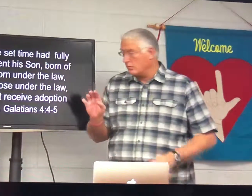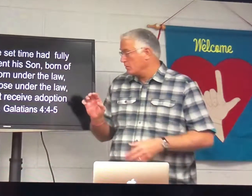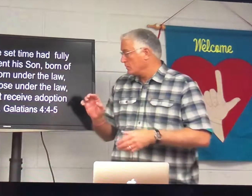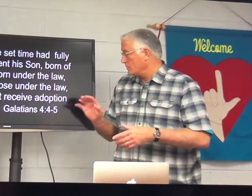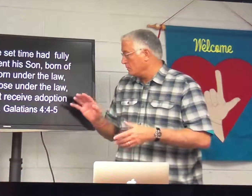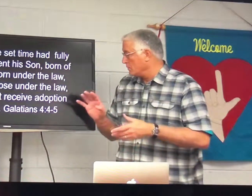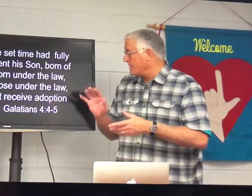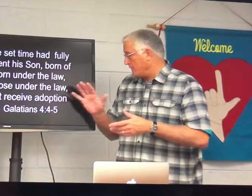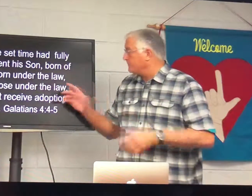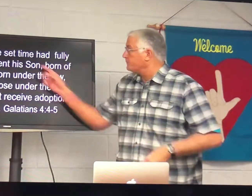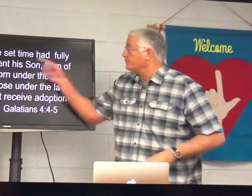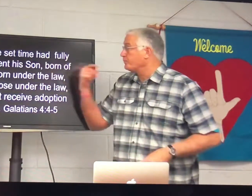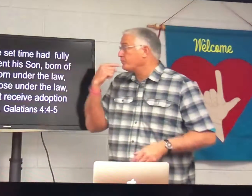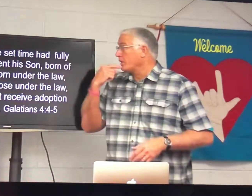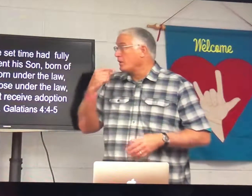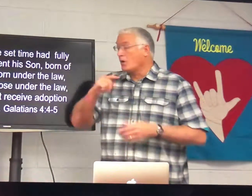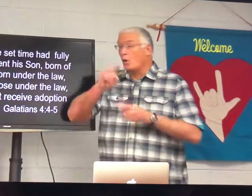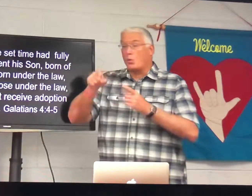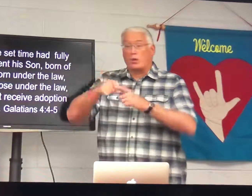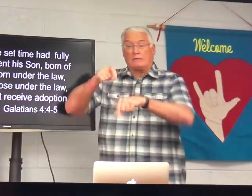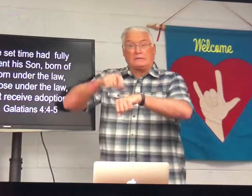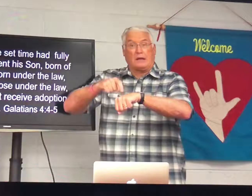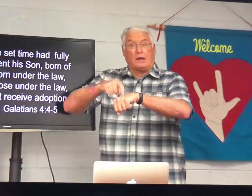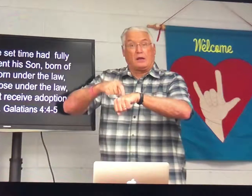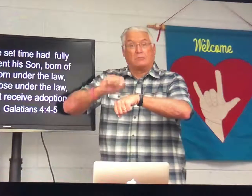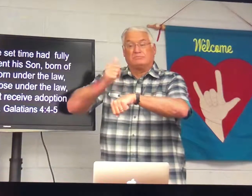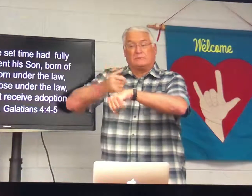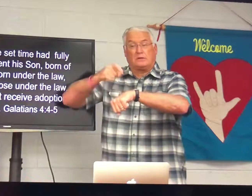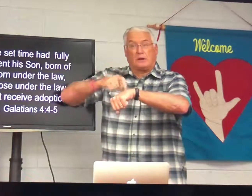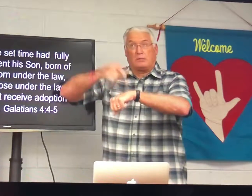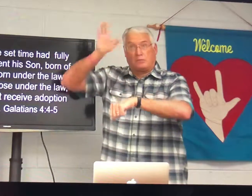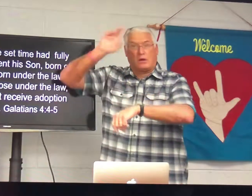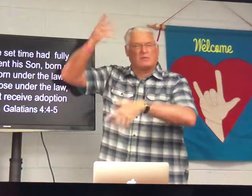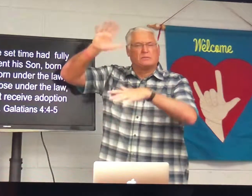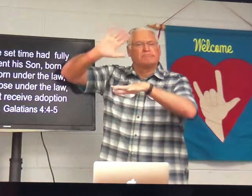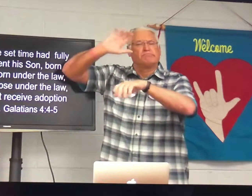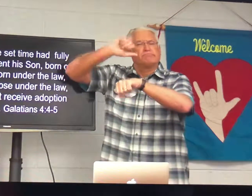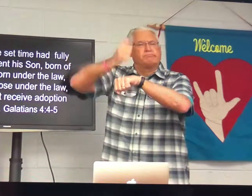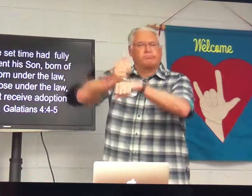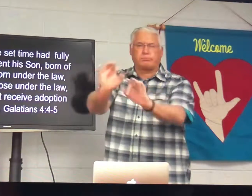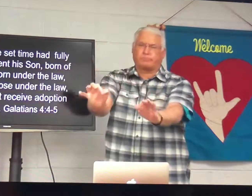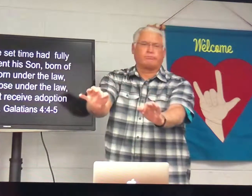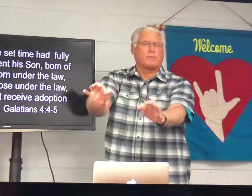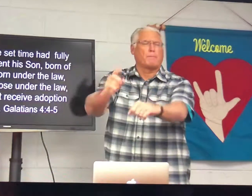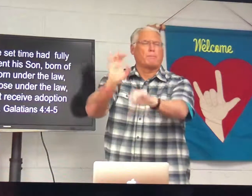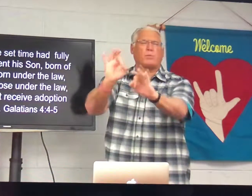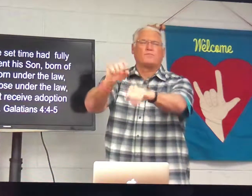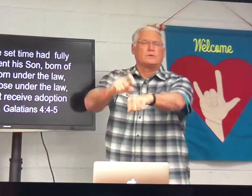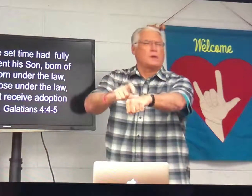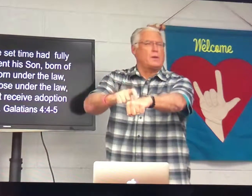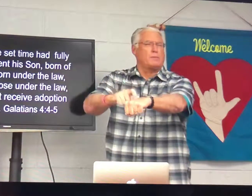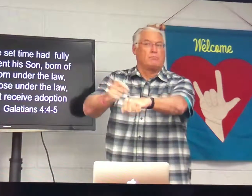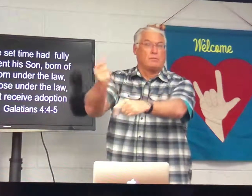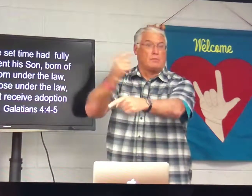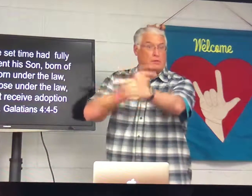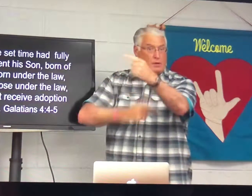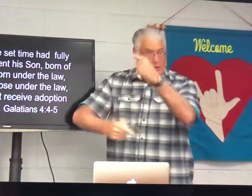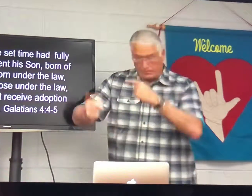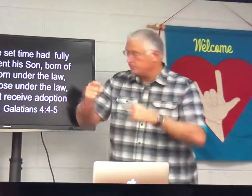Does it bear? Yep. So you're happy? Happy as a... So, great deal, huh? This is the best thing